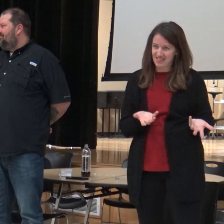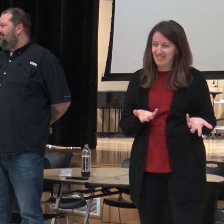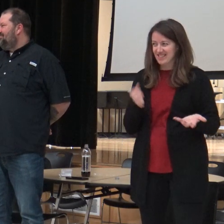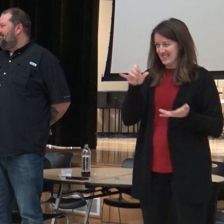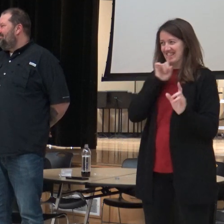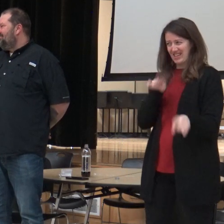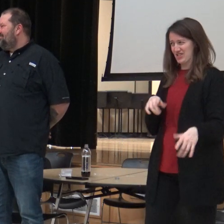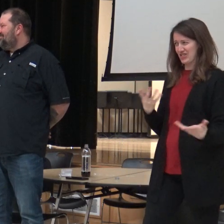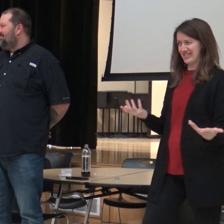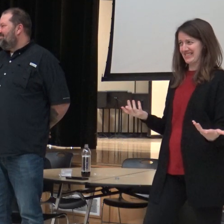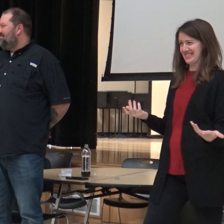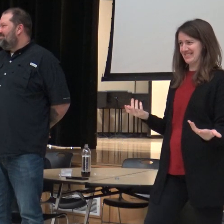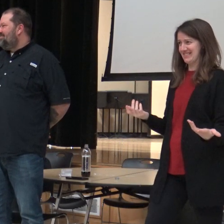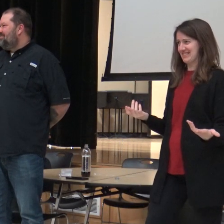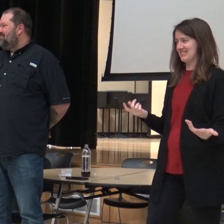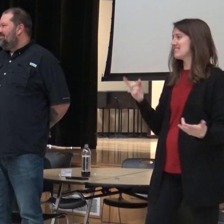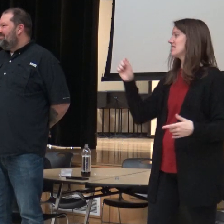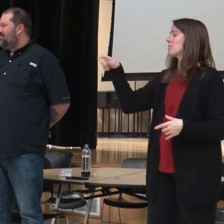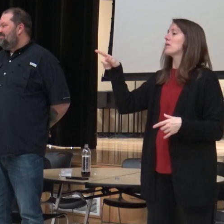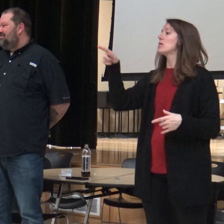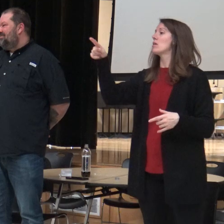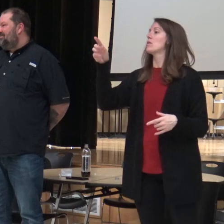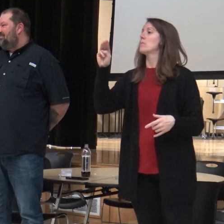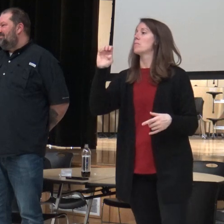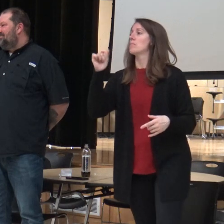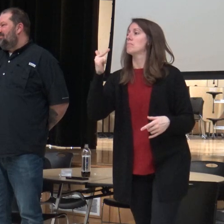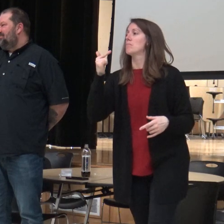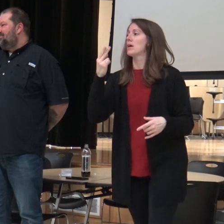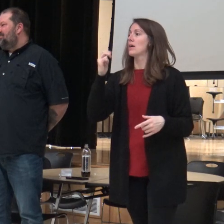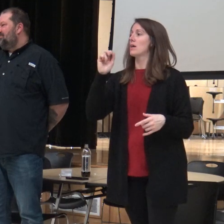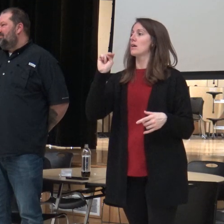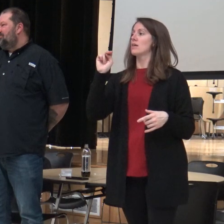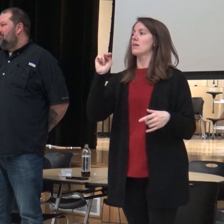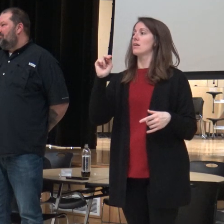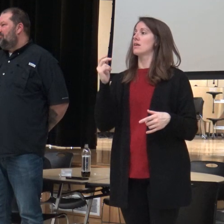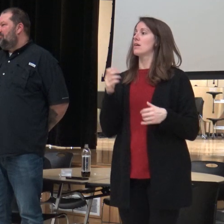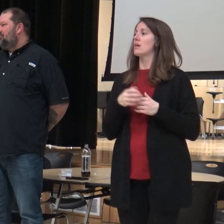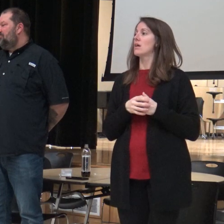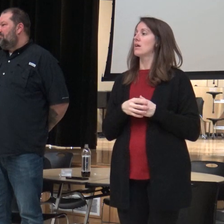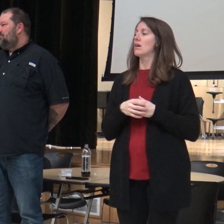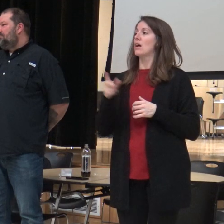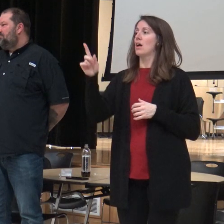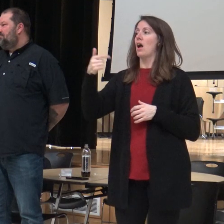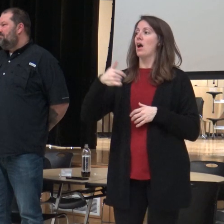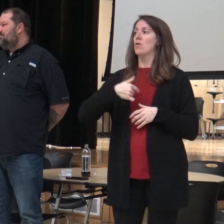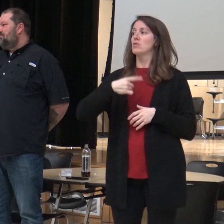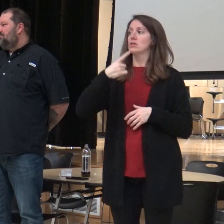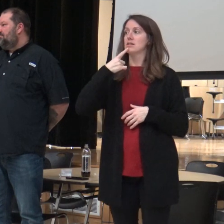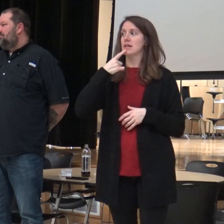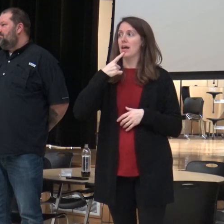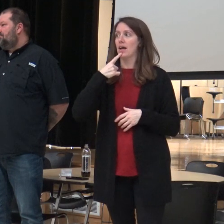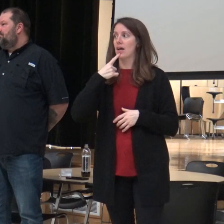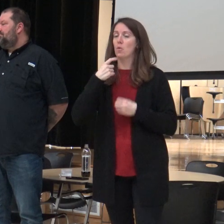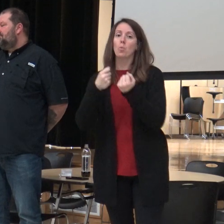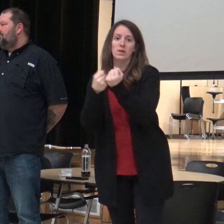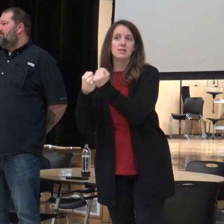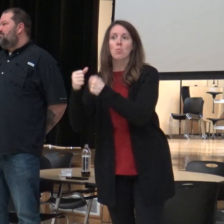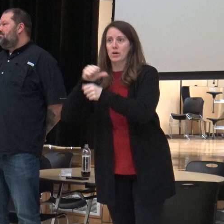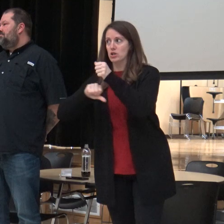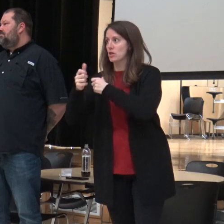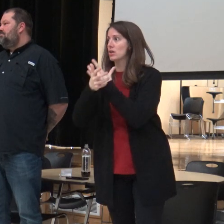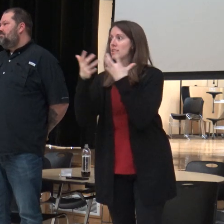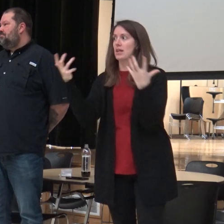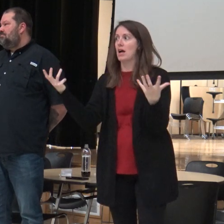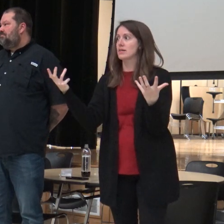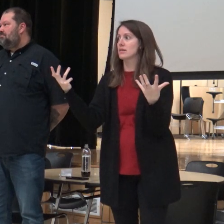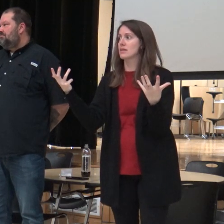does that answer kind of how that works? Yeah, go ahead, Megan. I don't know if you can speak for me on the mic, but I would just say that we lean on each other a lot too. Yep. If we're not able